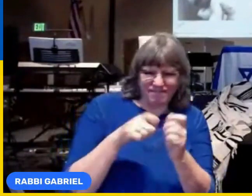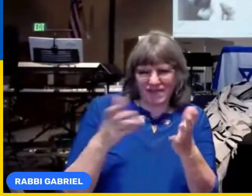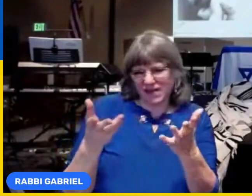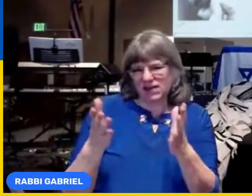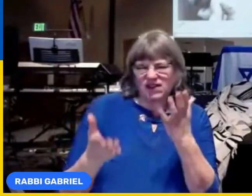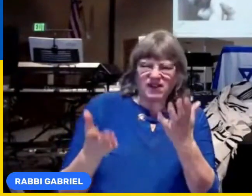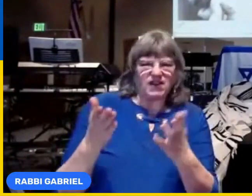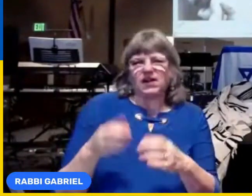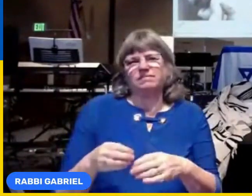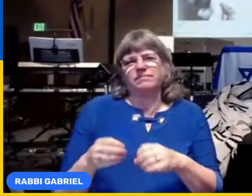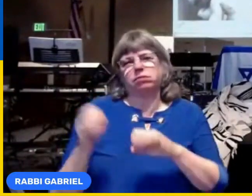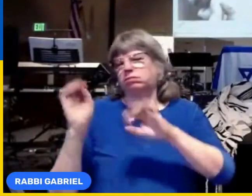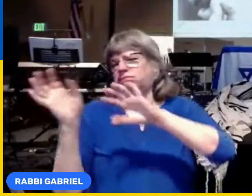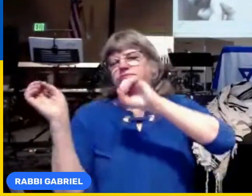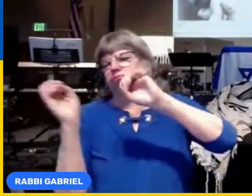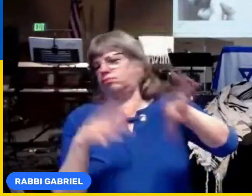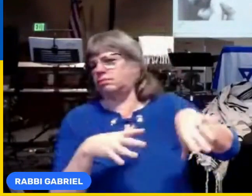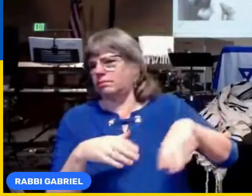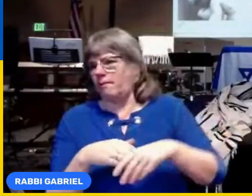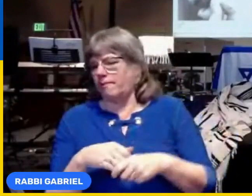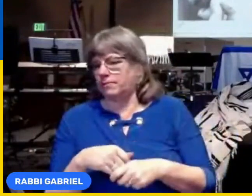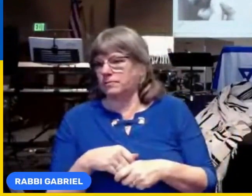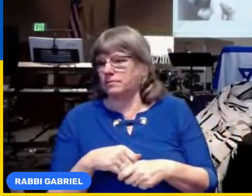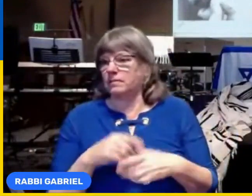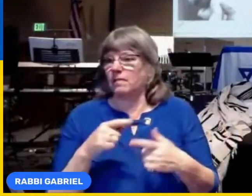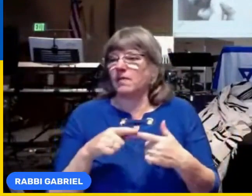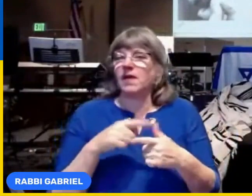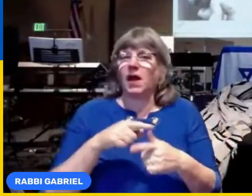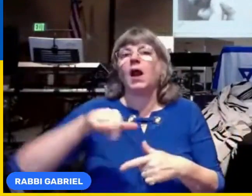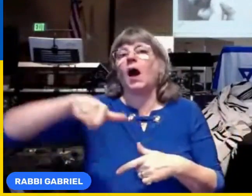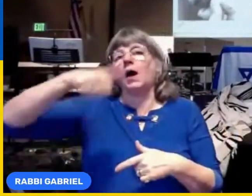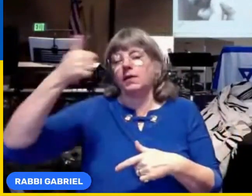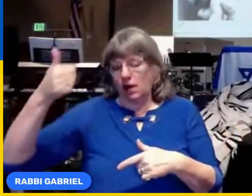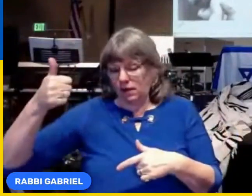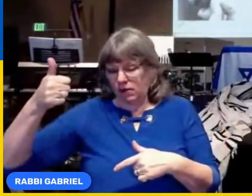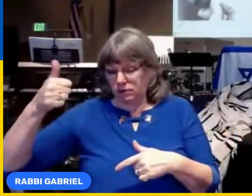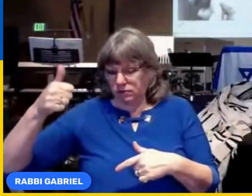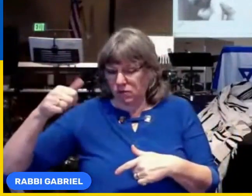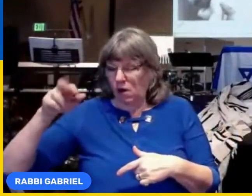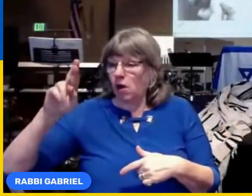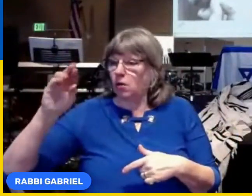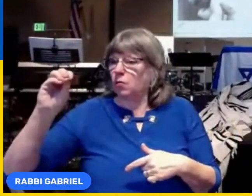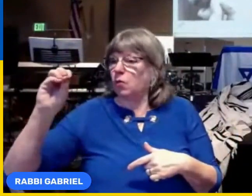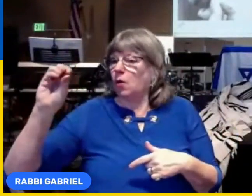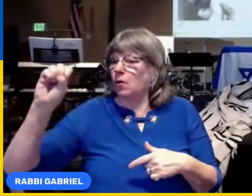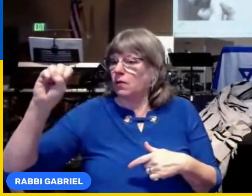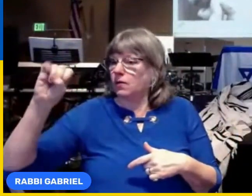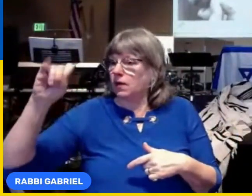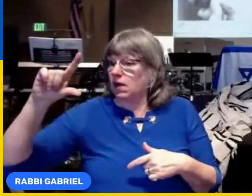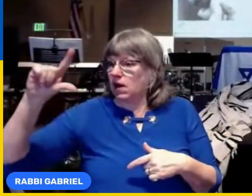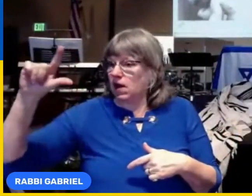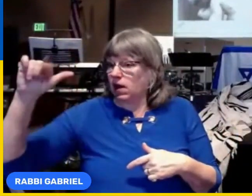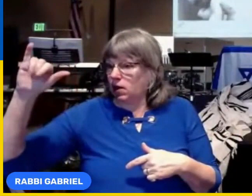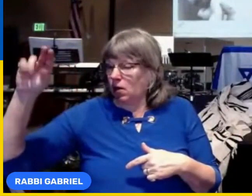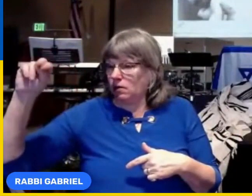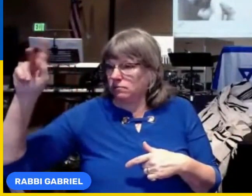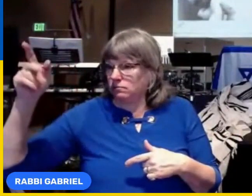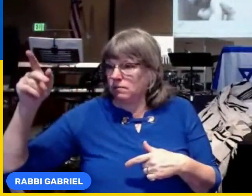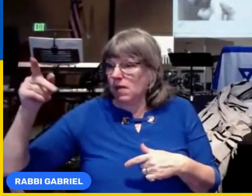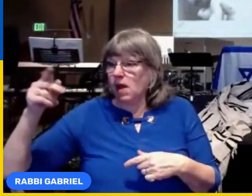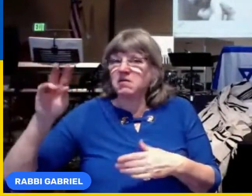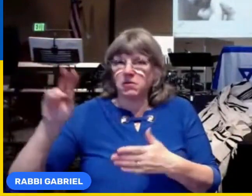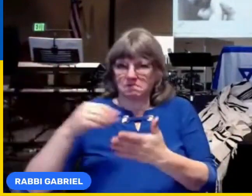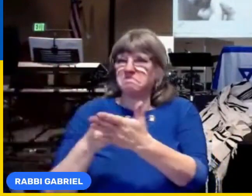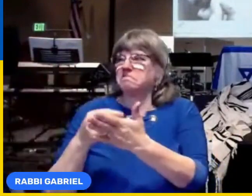Later, another sculptor, Antonio Rossellino, was hired to take over the project, and that was